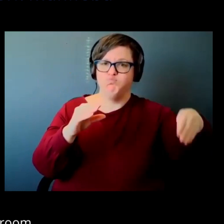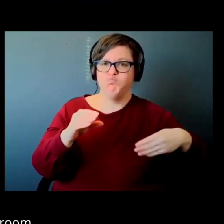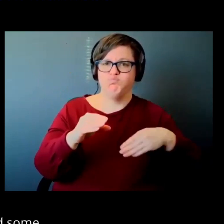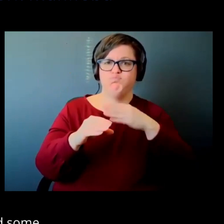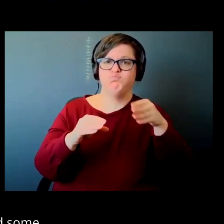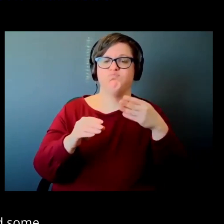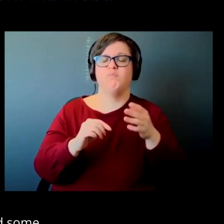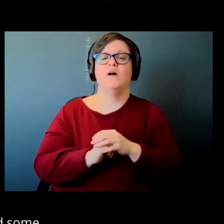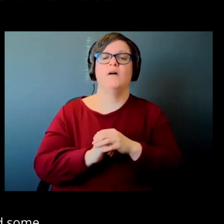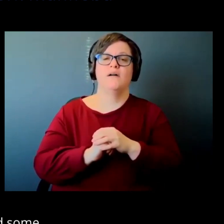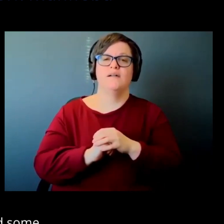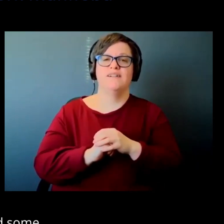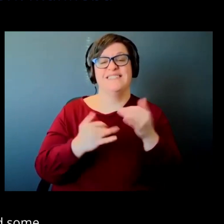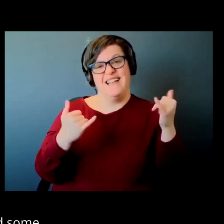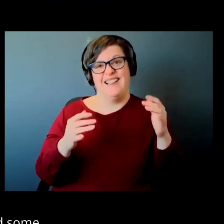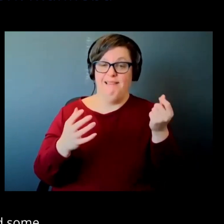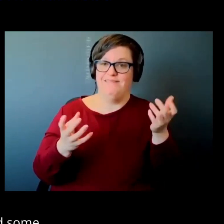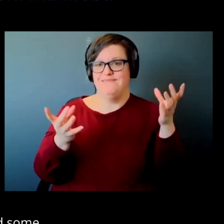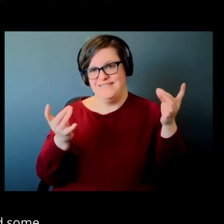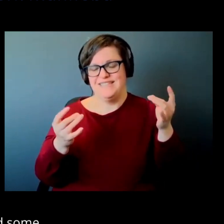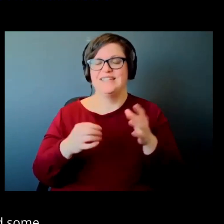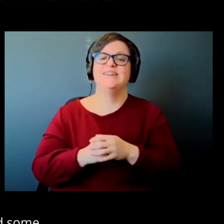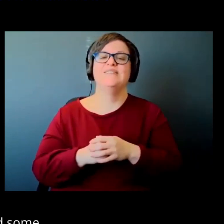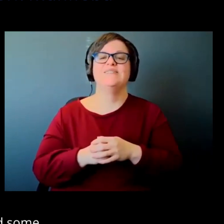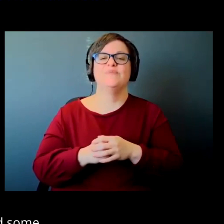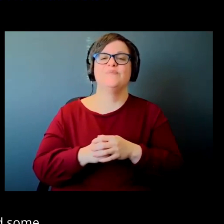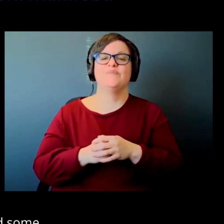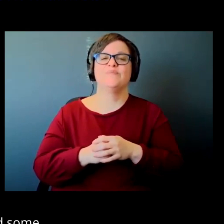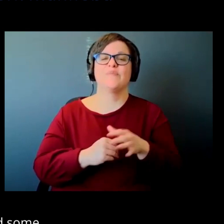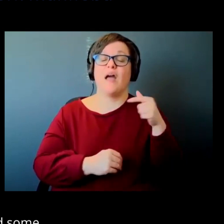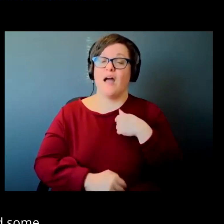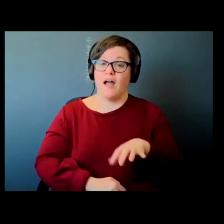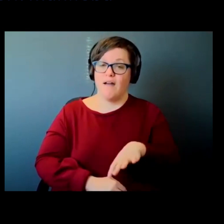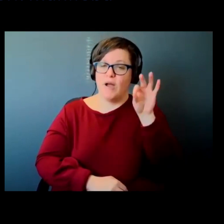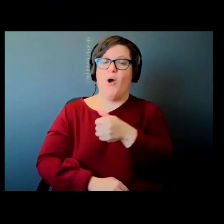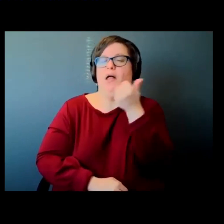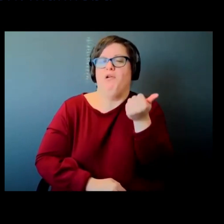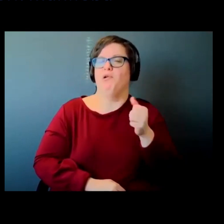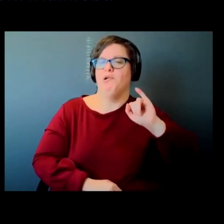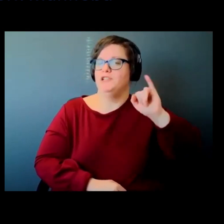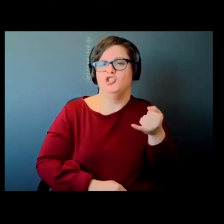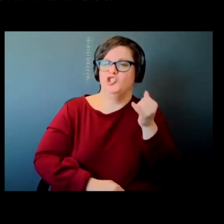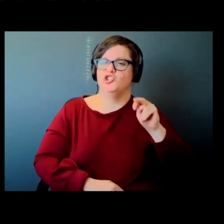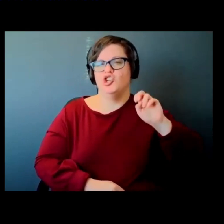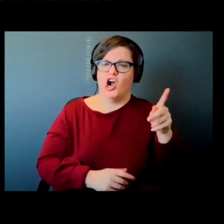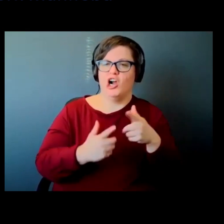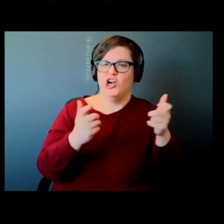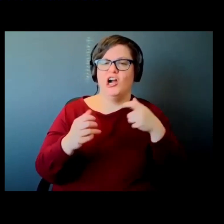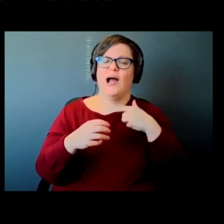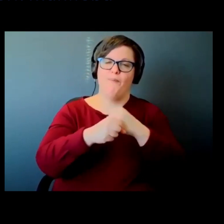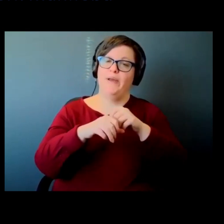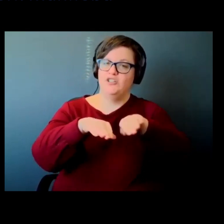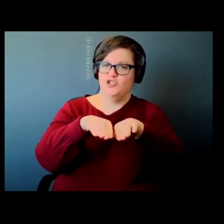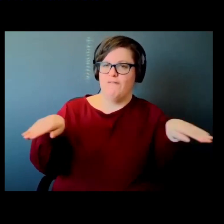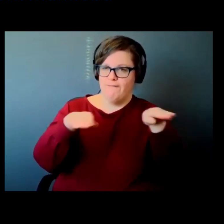fingers. And then then I found some other things, junk things, and then I made a little shelf up there.